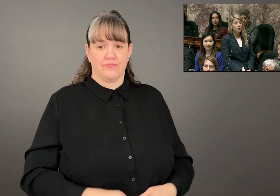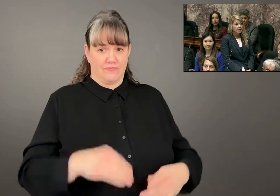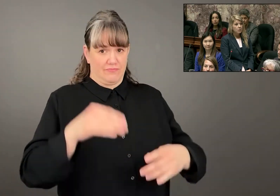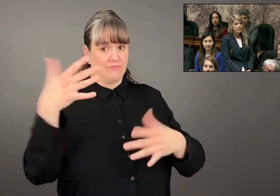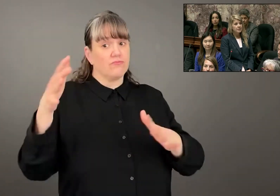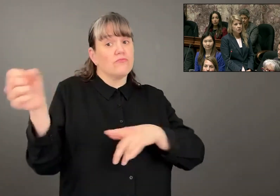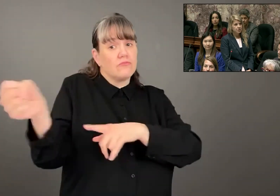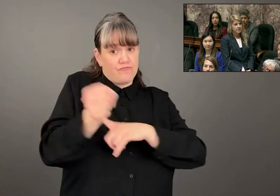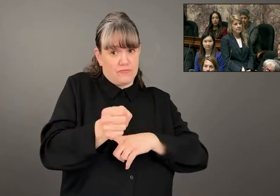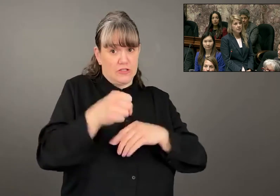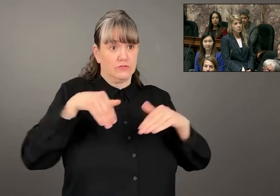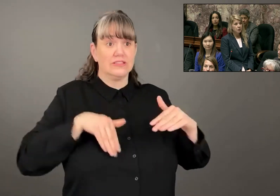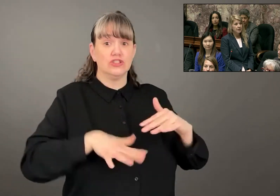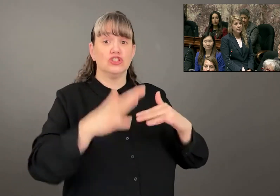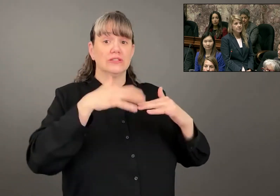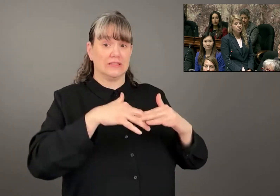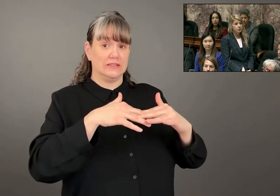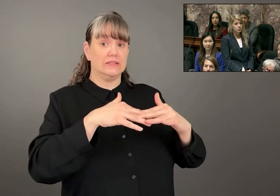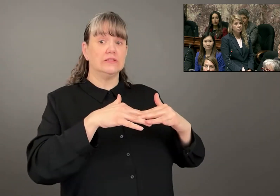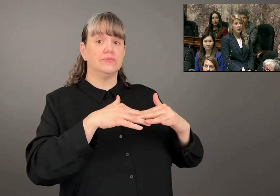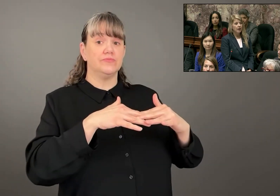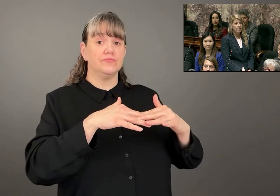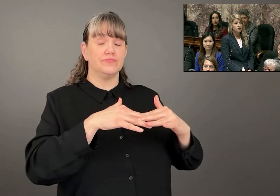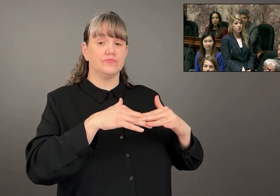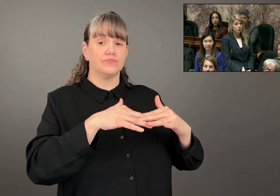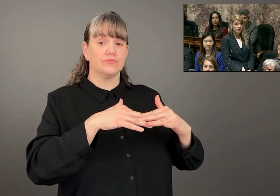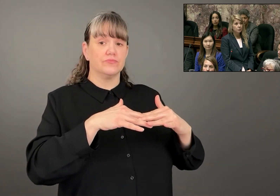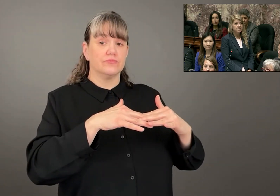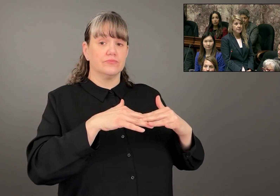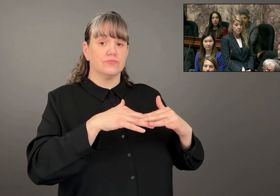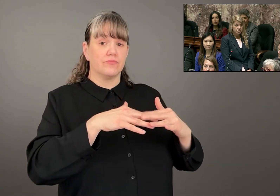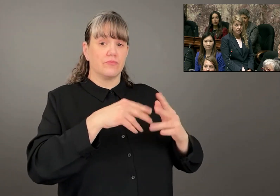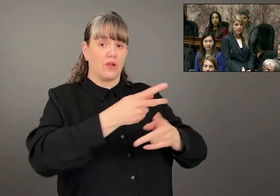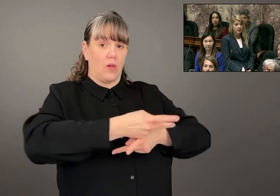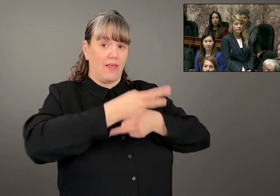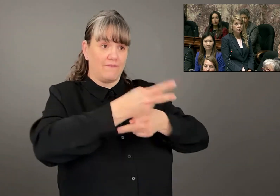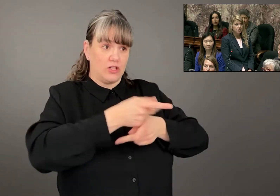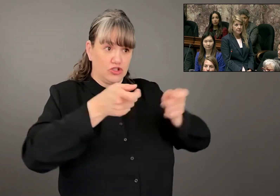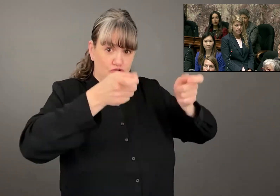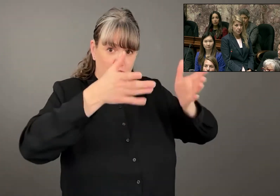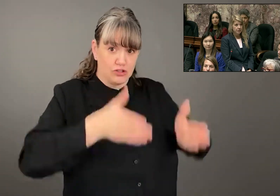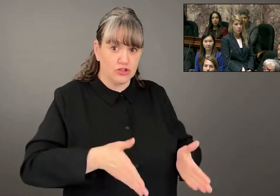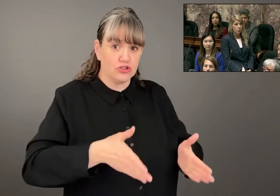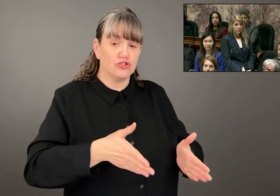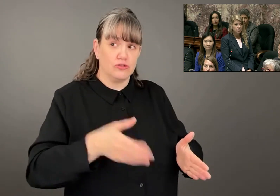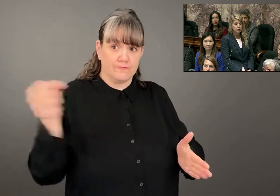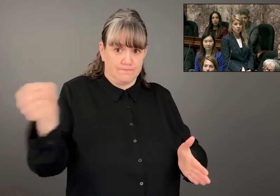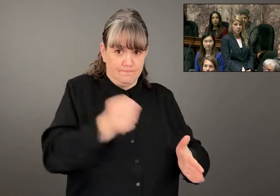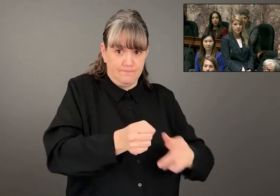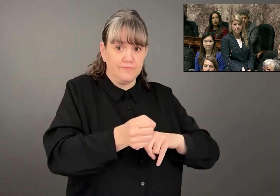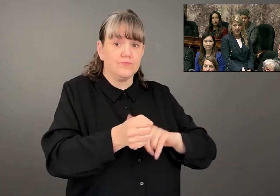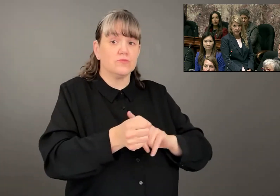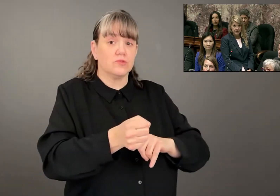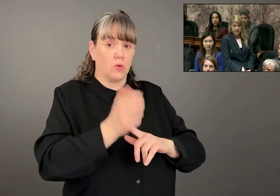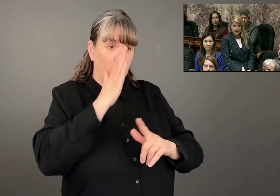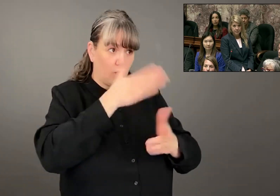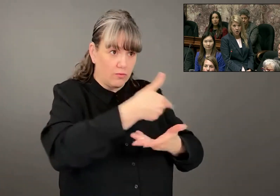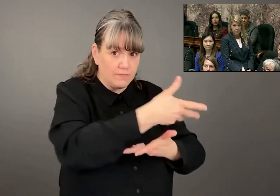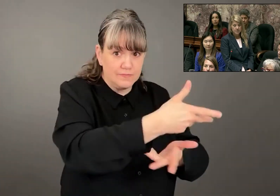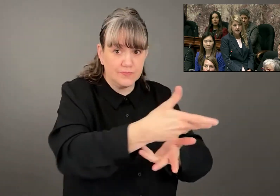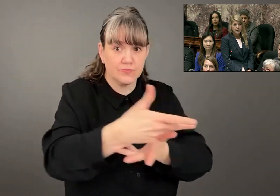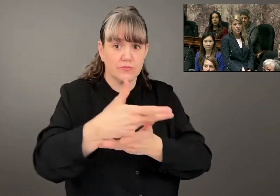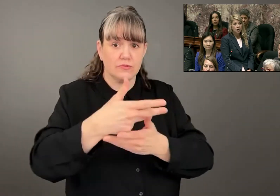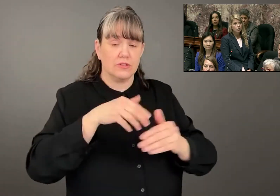are working with Indigenous communities to ensure the resumption of jurisdiction over children and families in